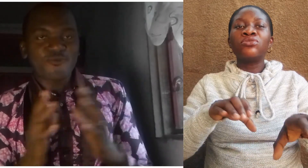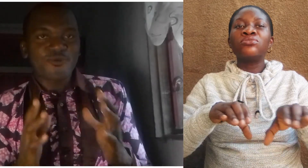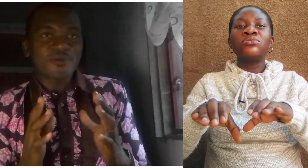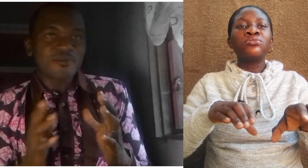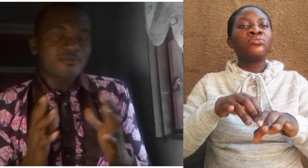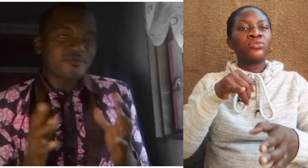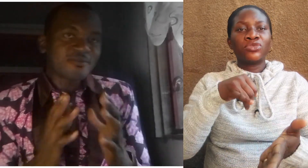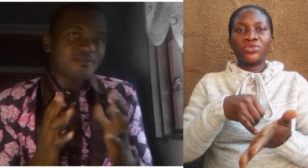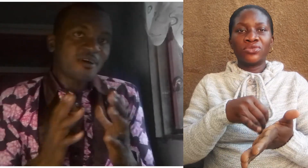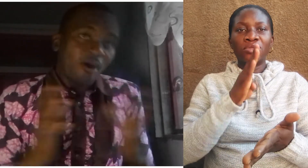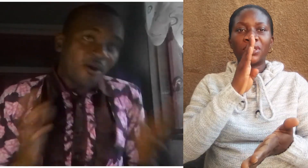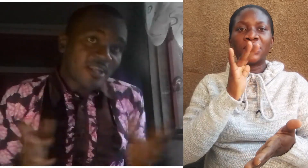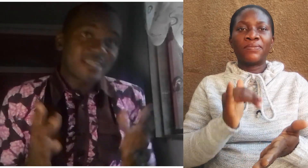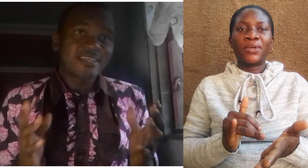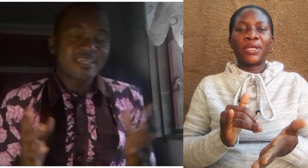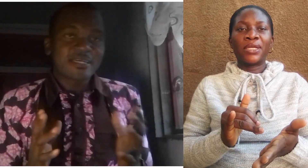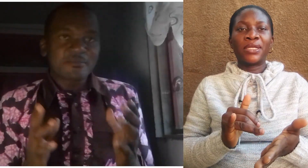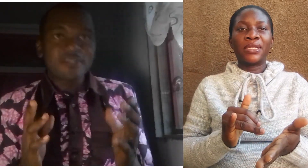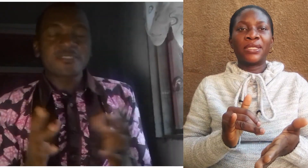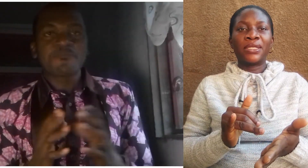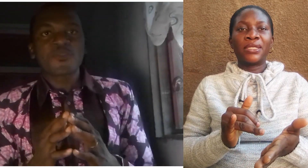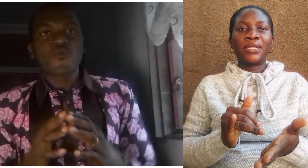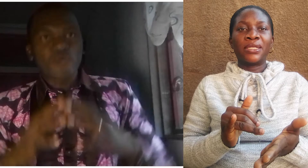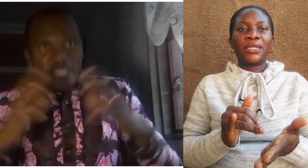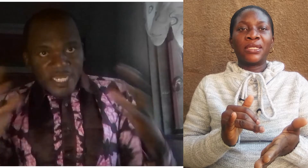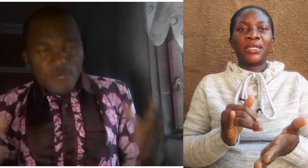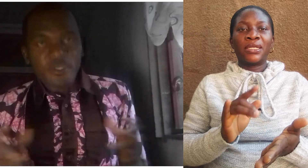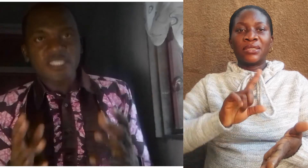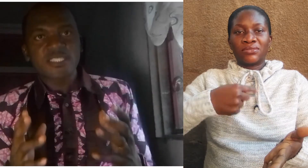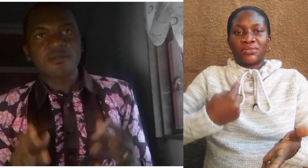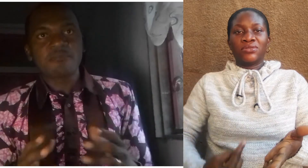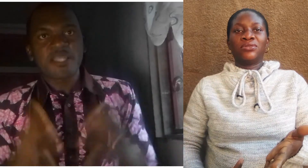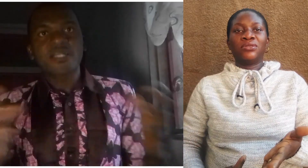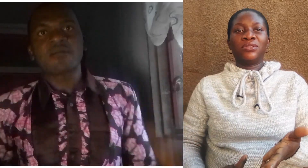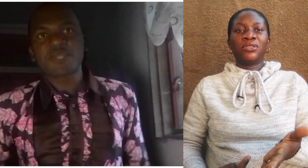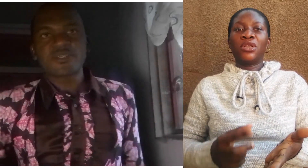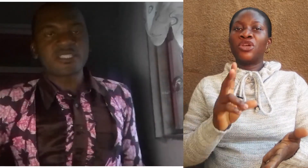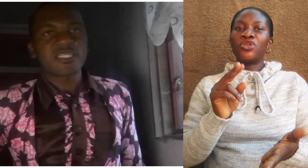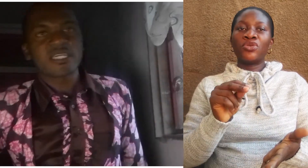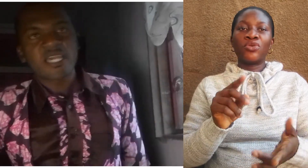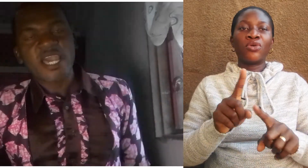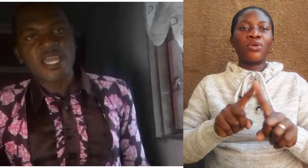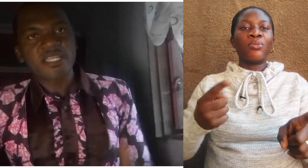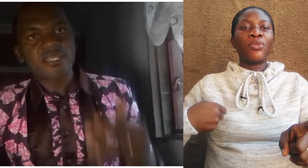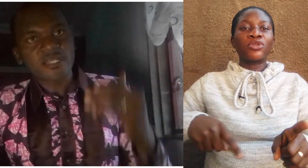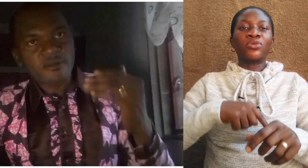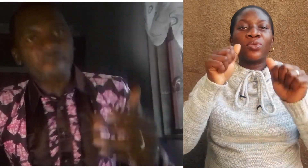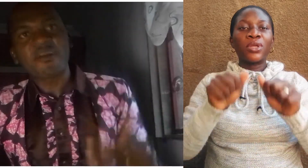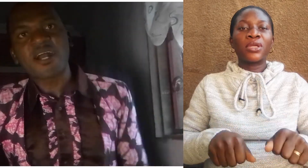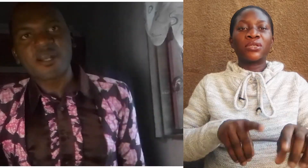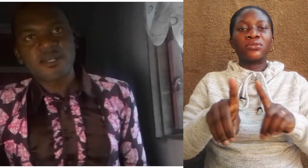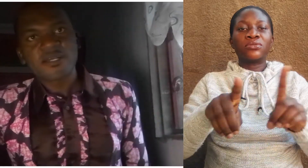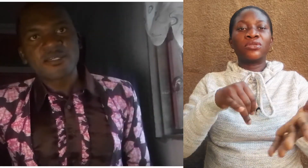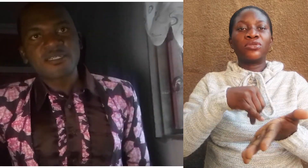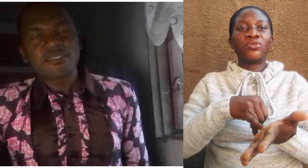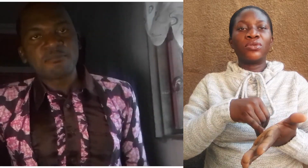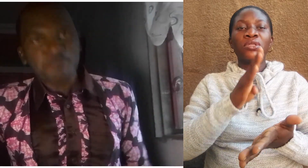by only, but we can do it by the community and go